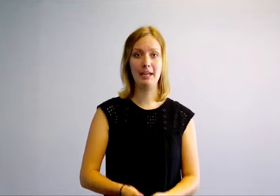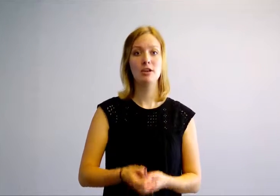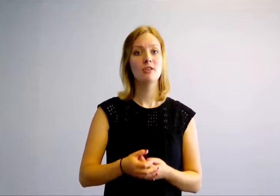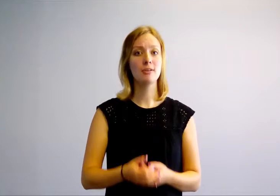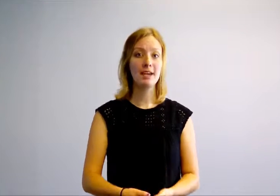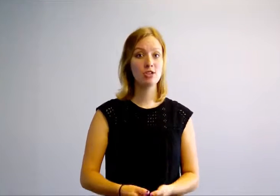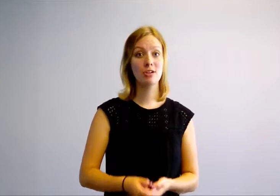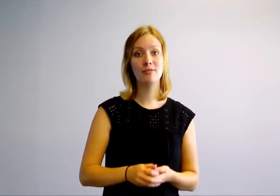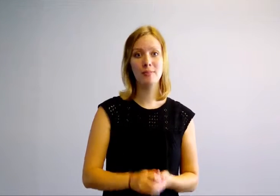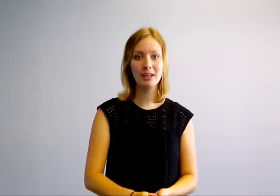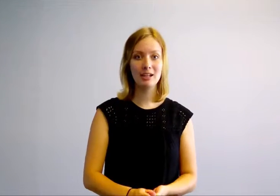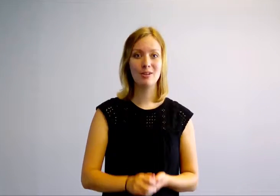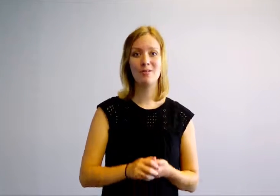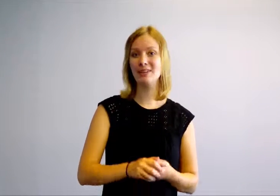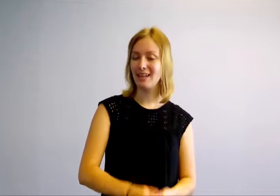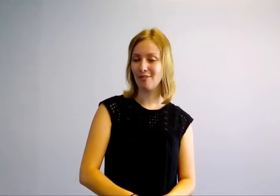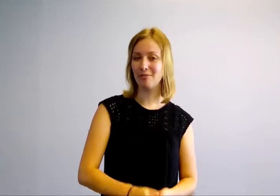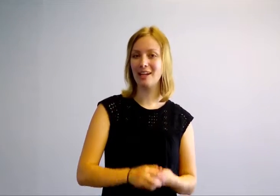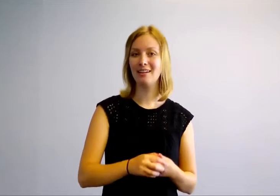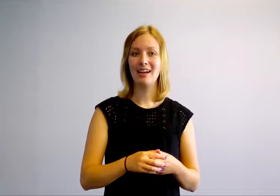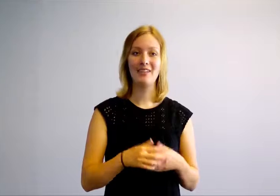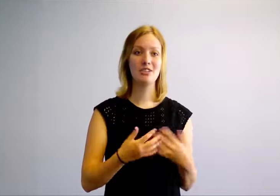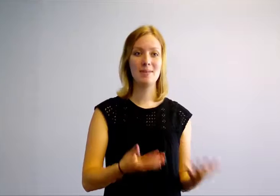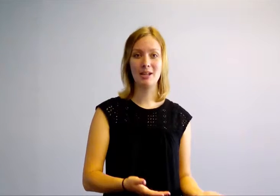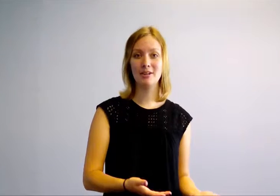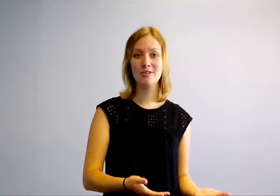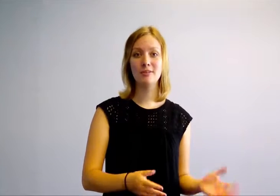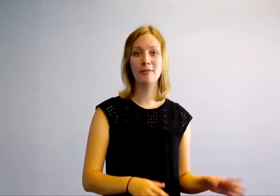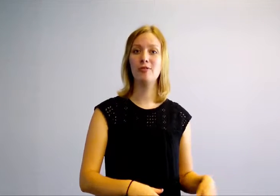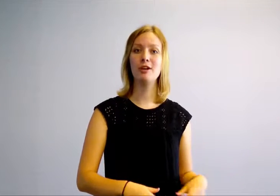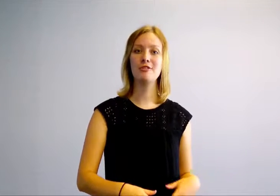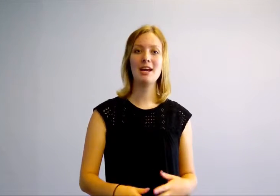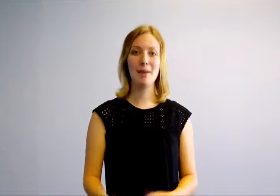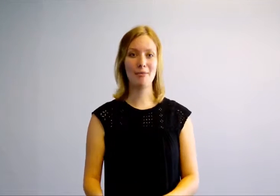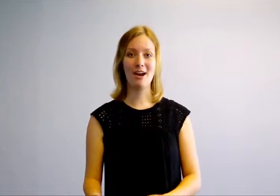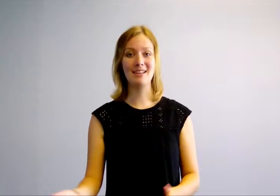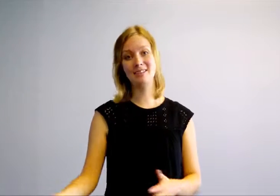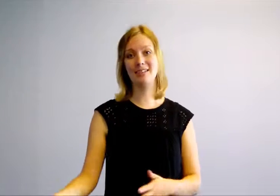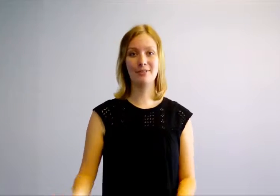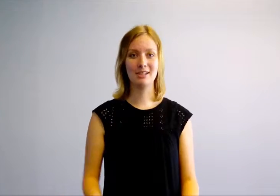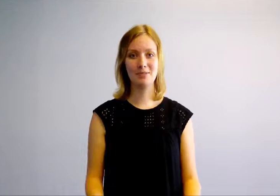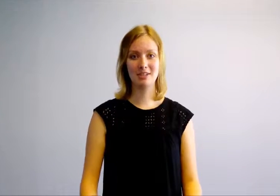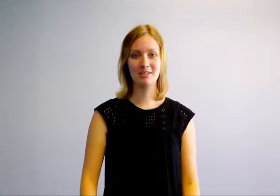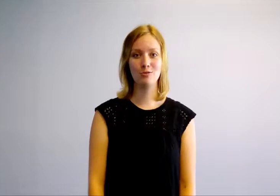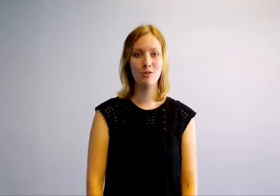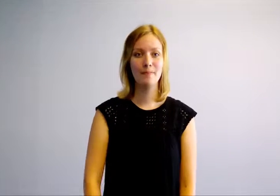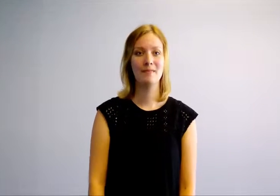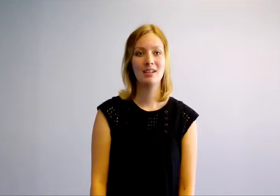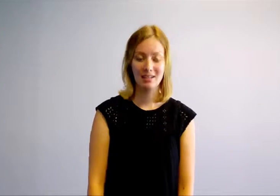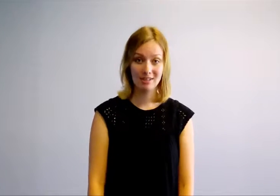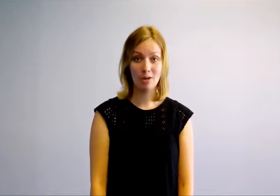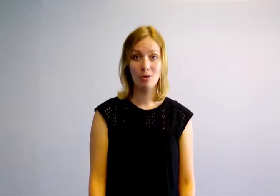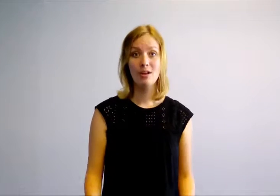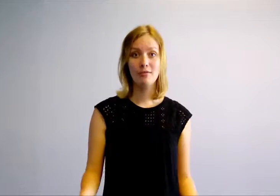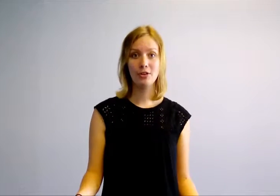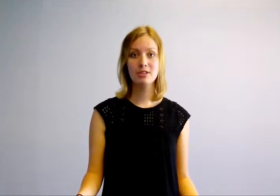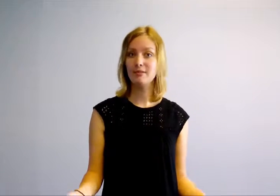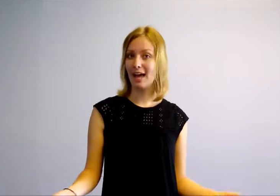alphabet. So make sure you're familiar with the alphabet and the shapes that are used before you try and memorize different subjects in school. So first we